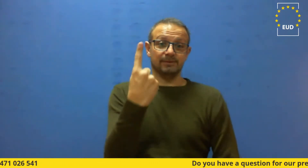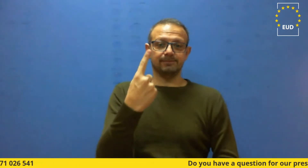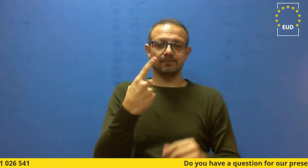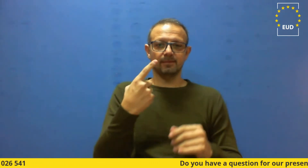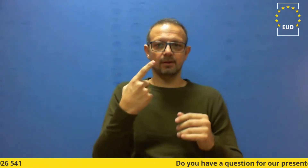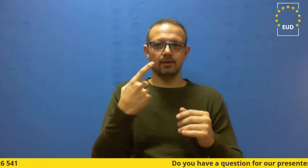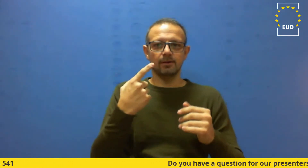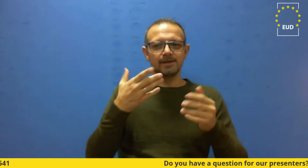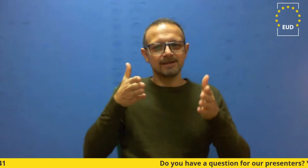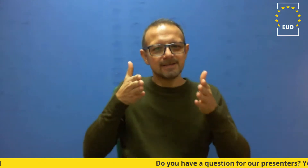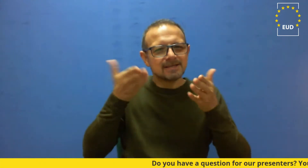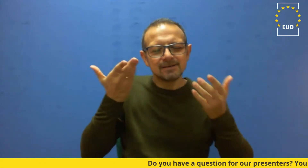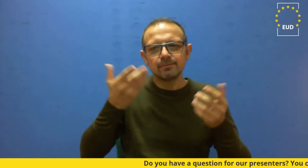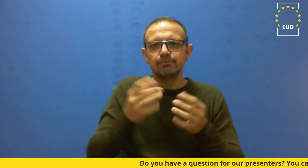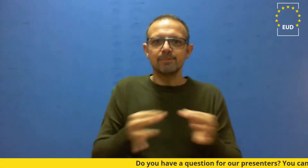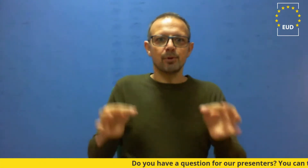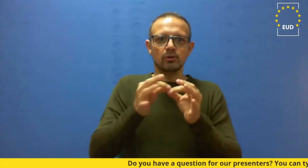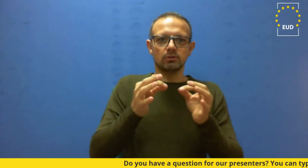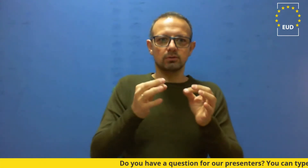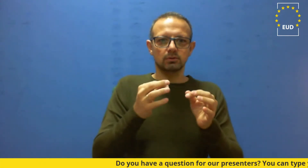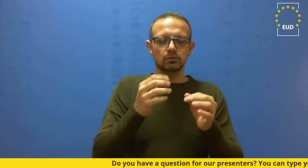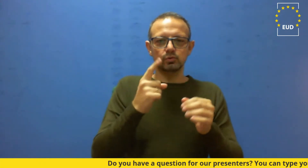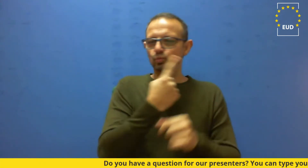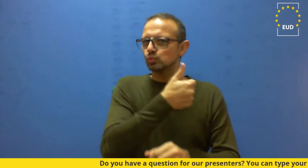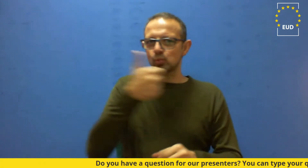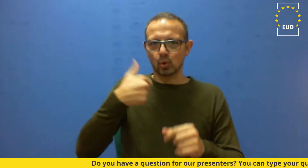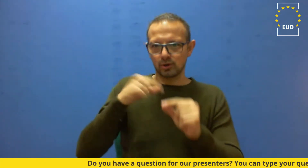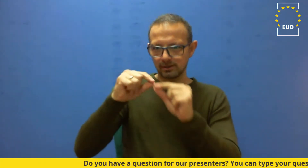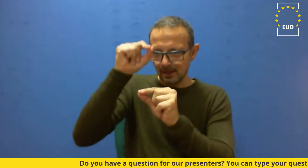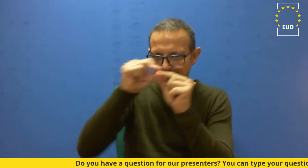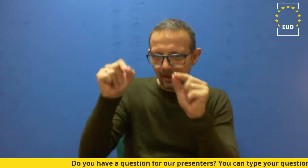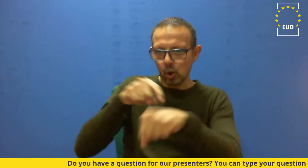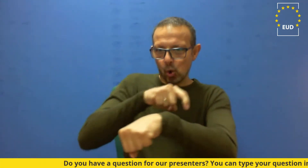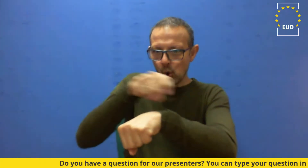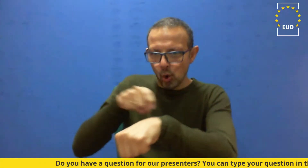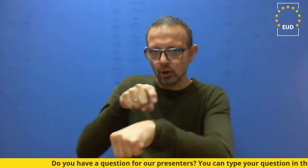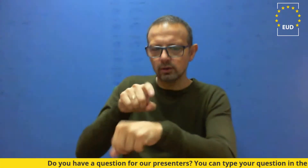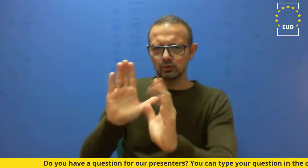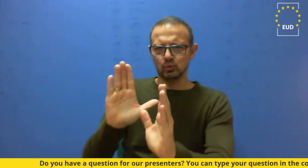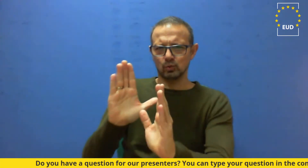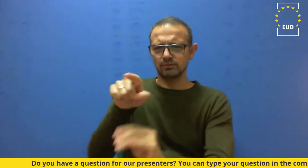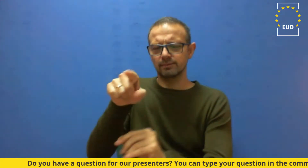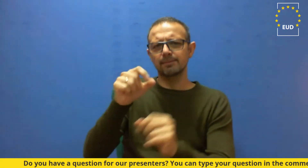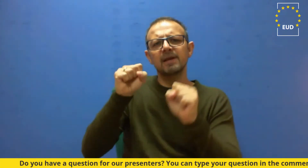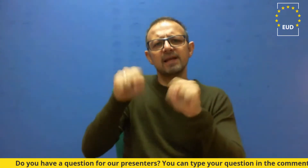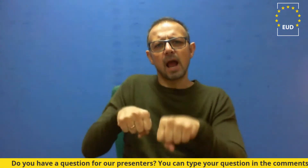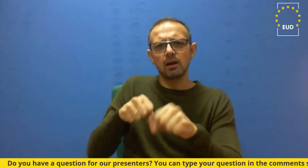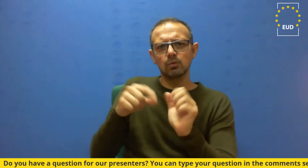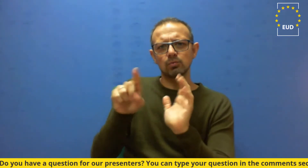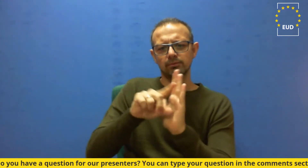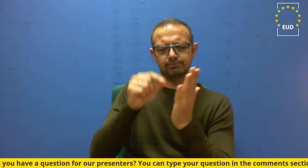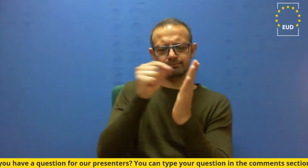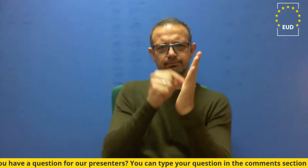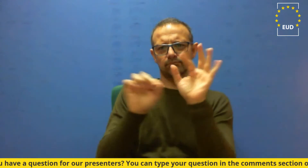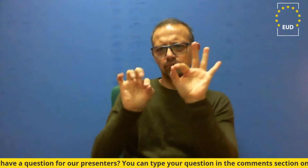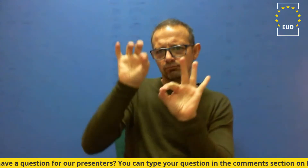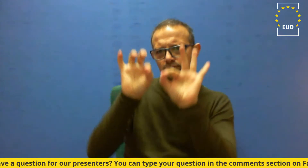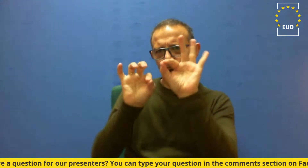here in Spain, that we've been able to work together with the TV broadcast studios and organizations.